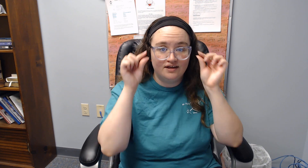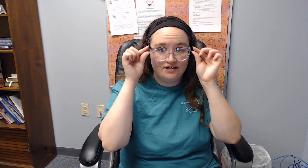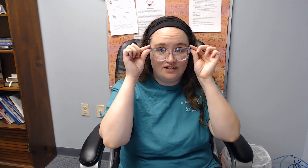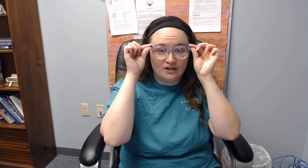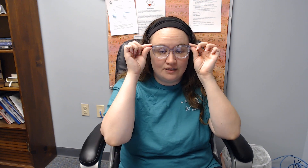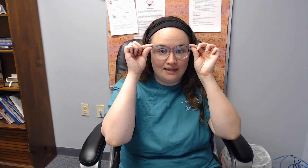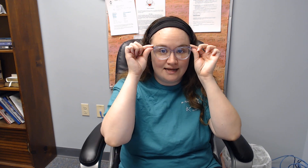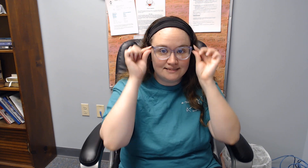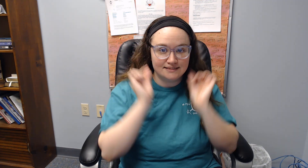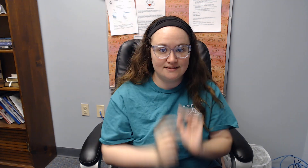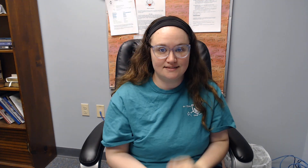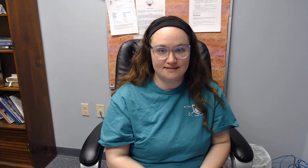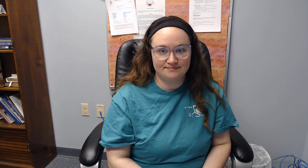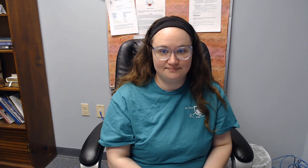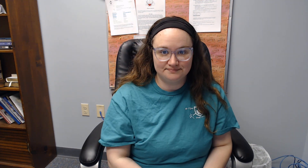Your glasses.